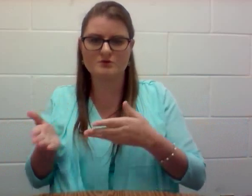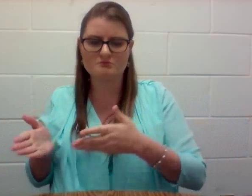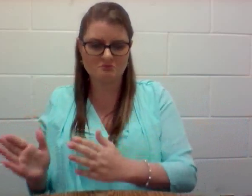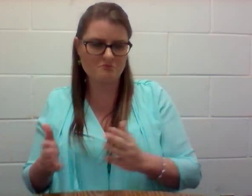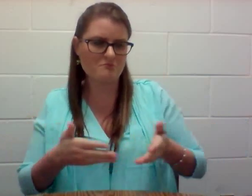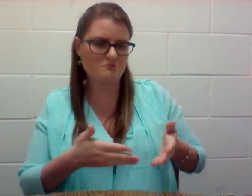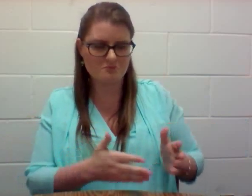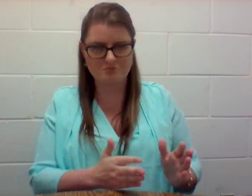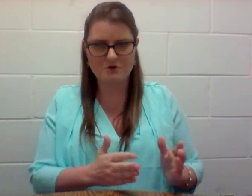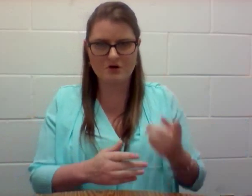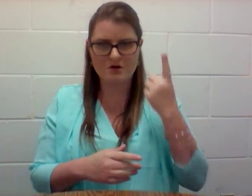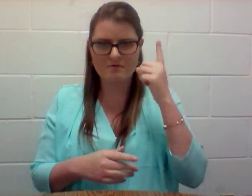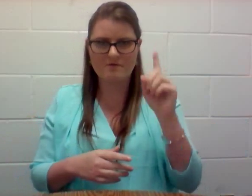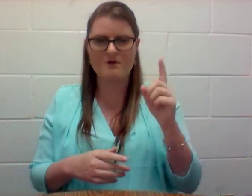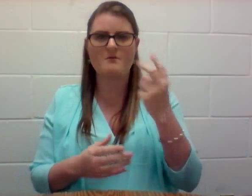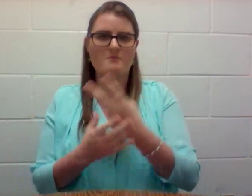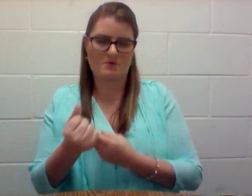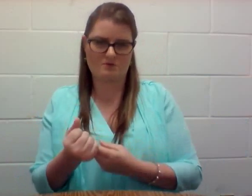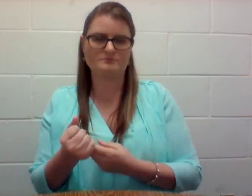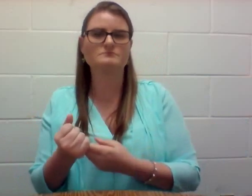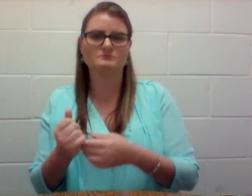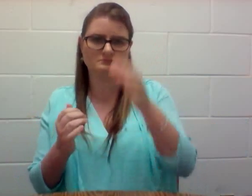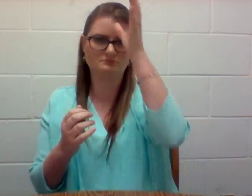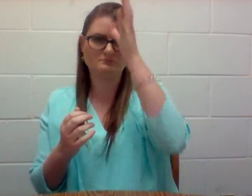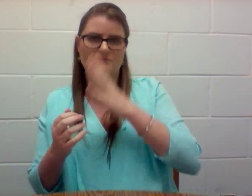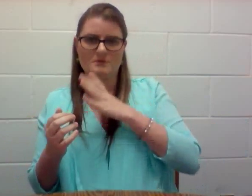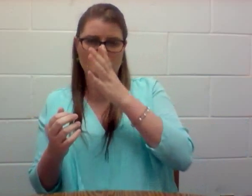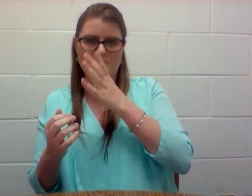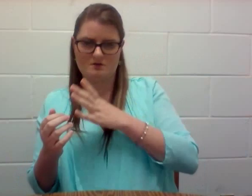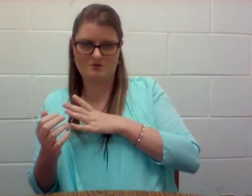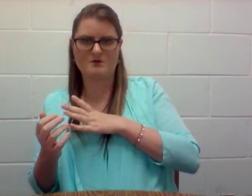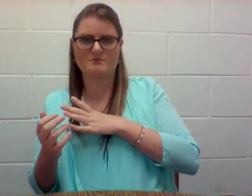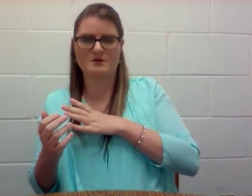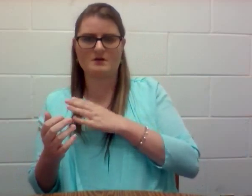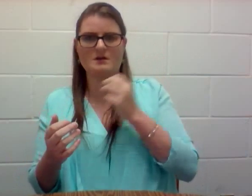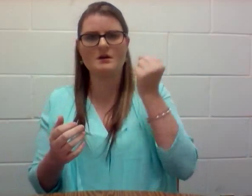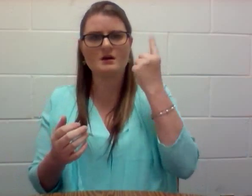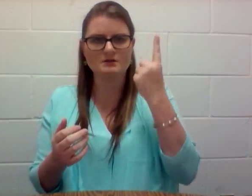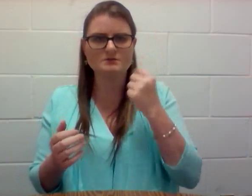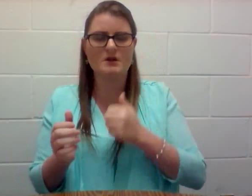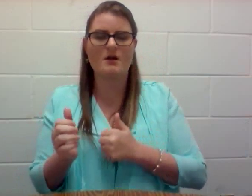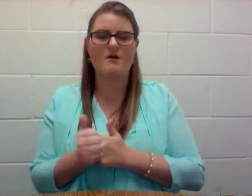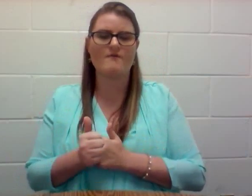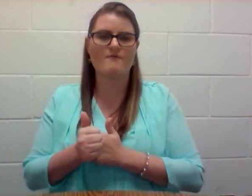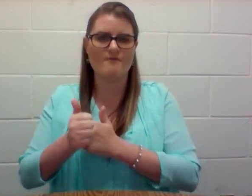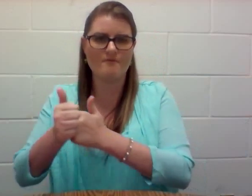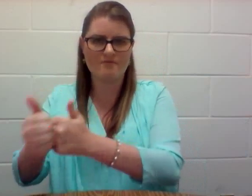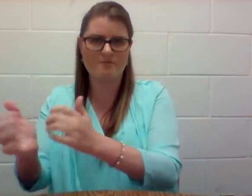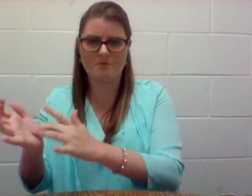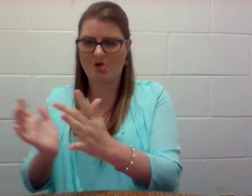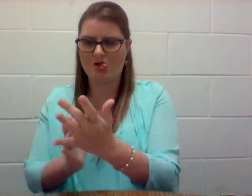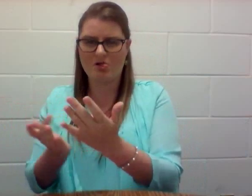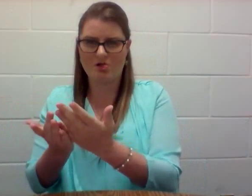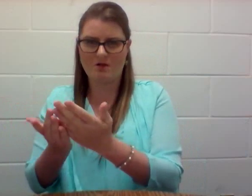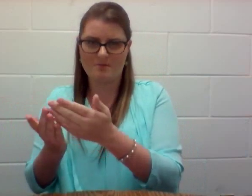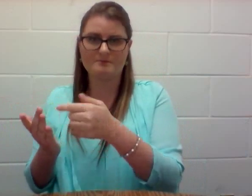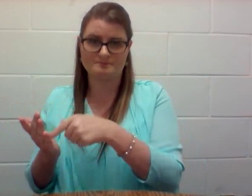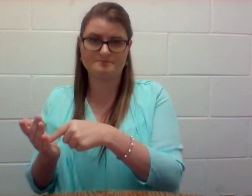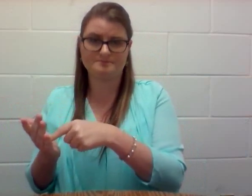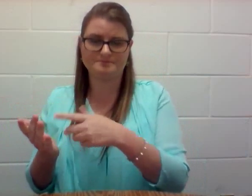men and women who sincerely want to be submissive to the Bible. And that really is the key. If a person approaches this and just says, I'm